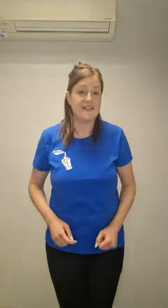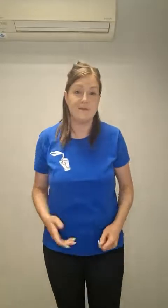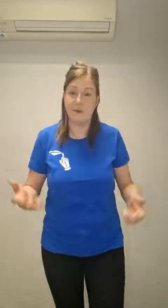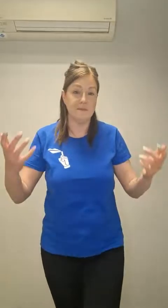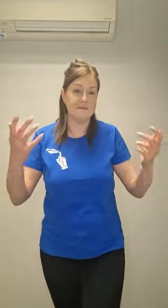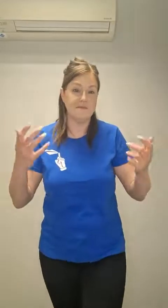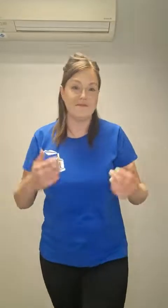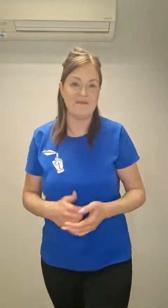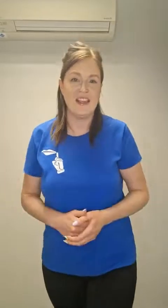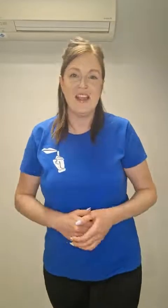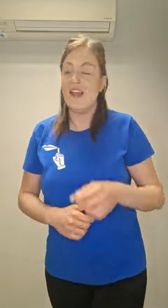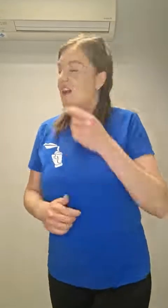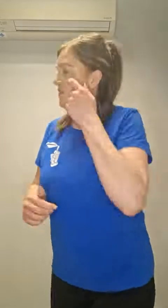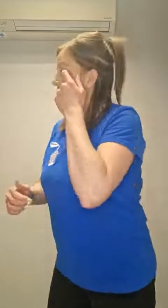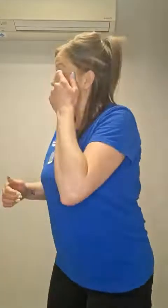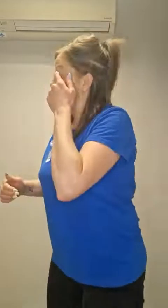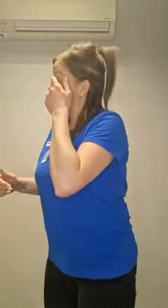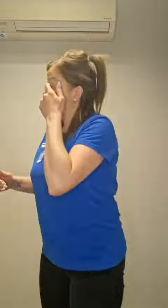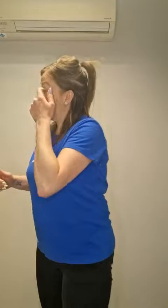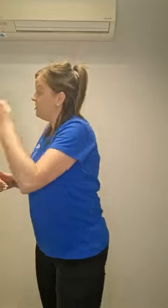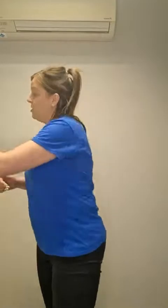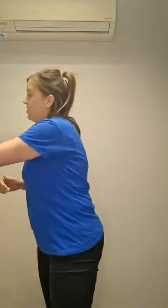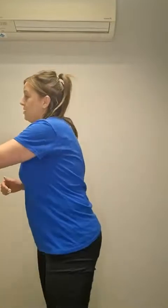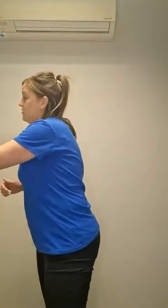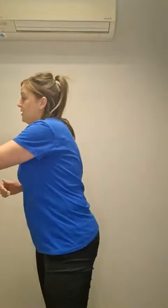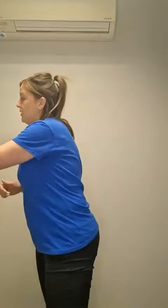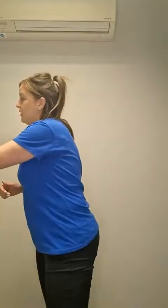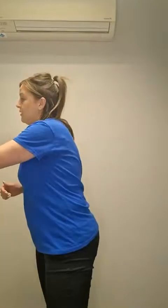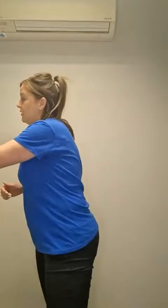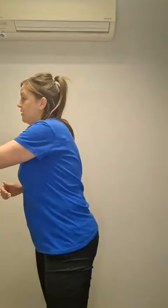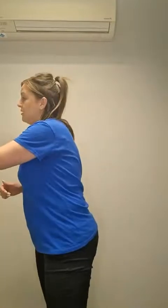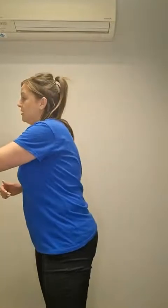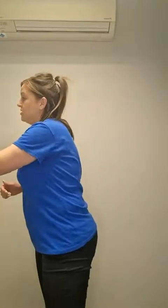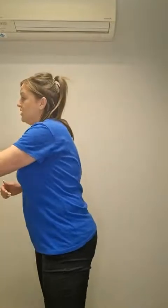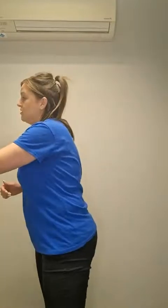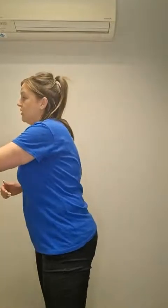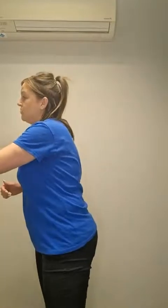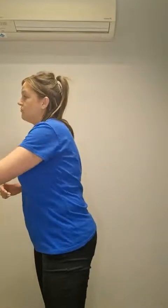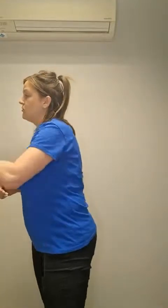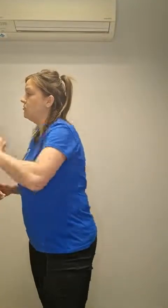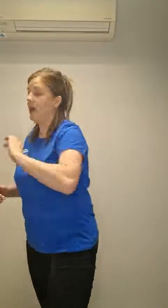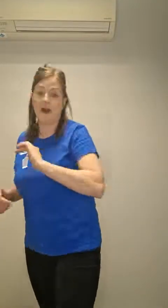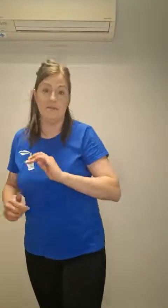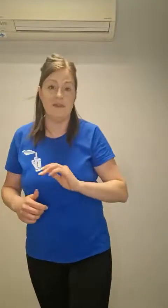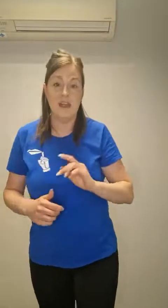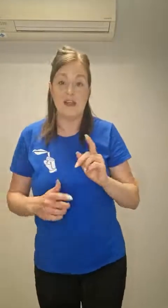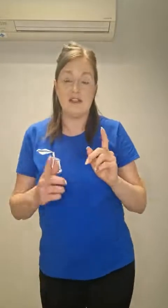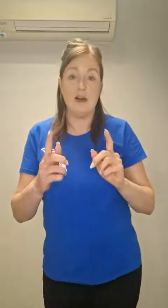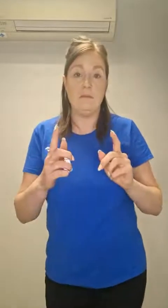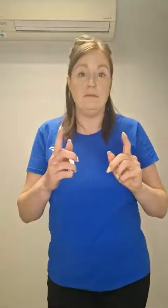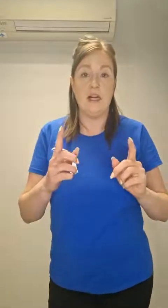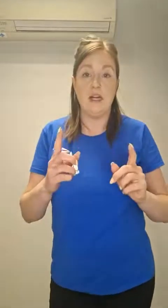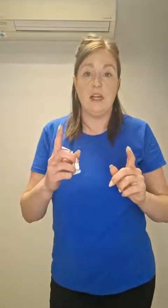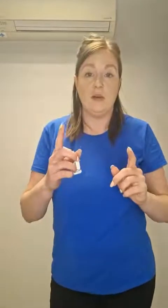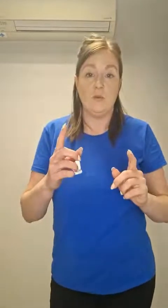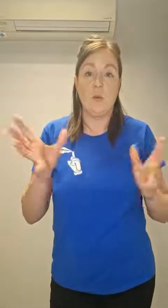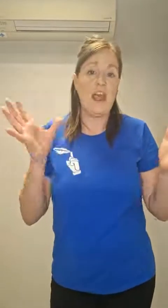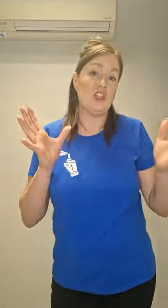simple. Right, I'm going to, as I said, go through some where shall we